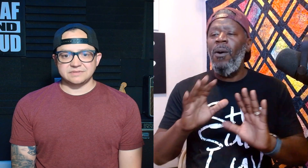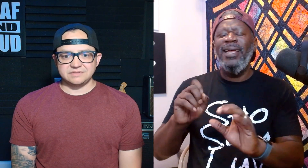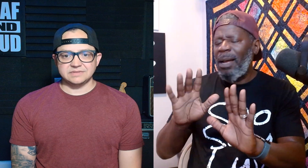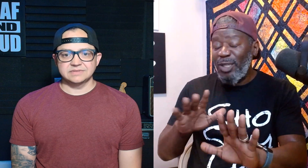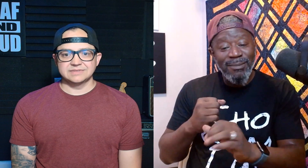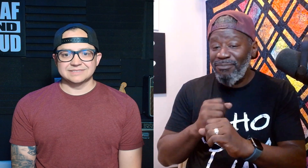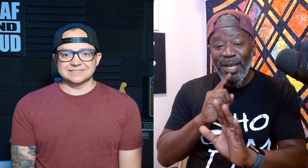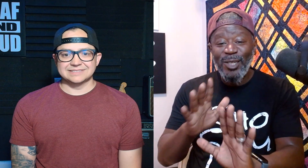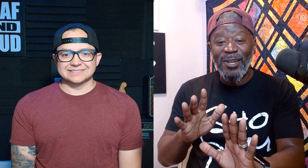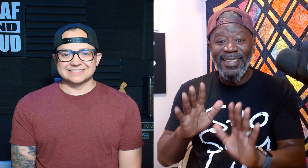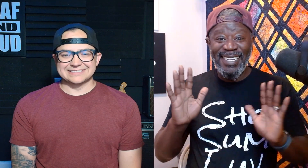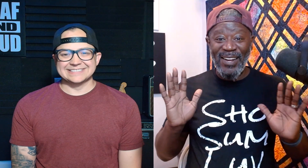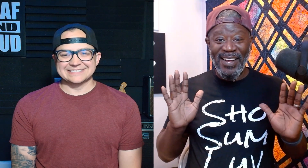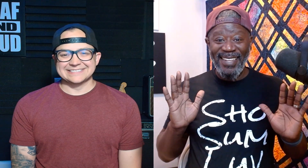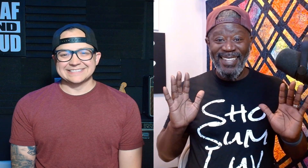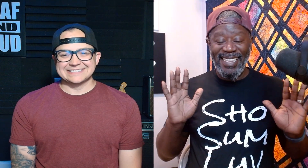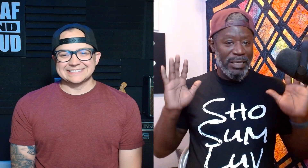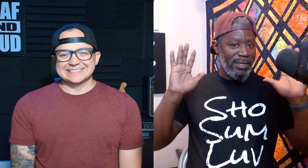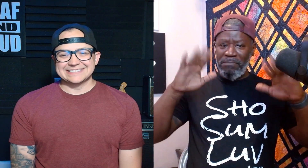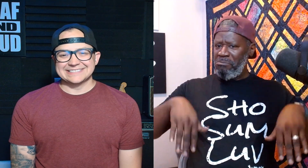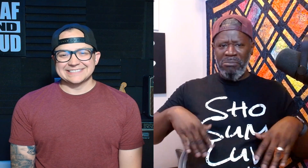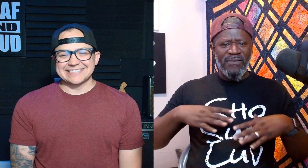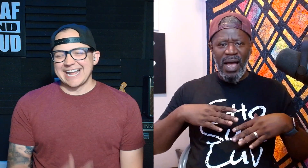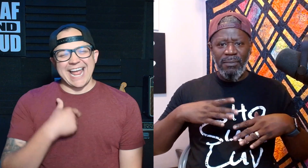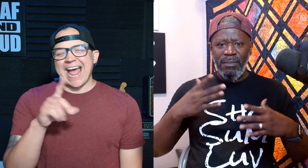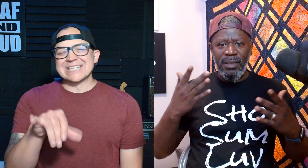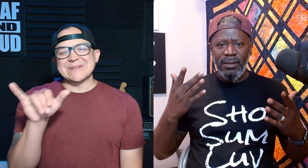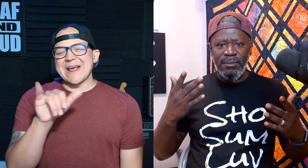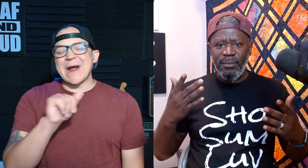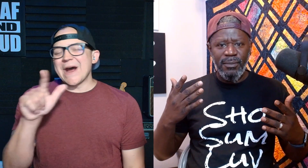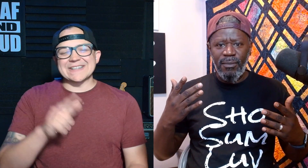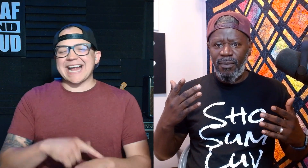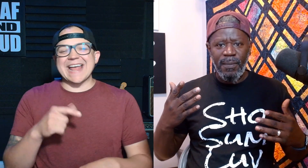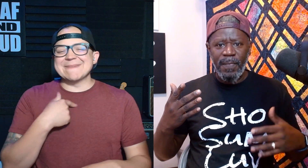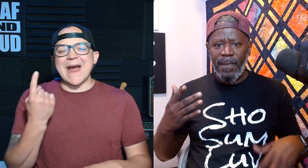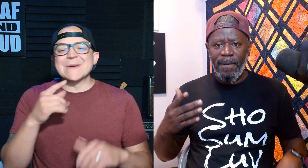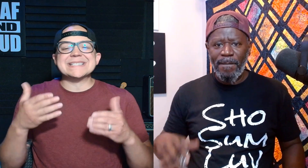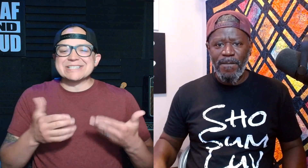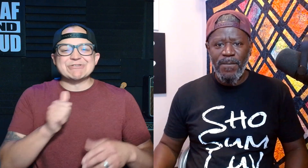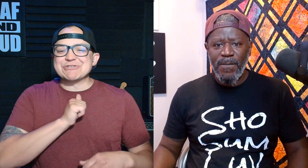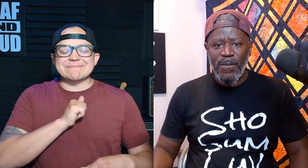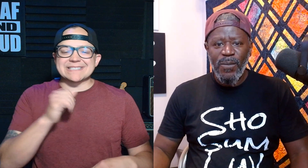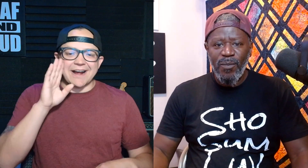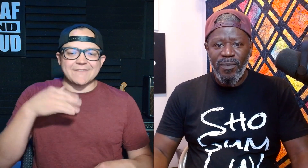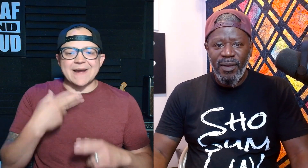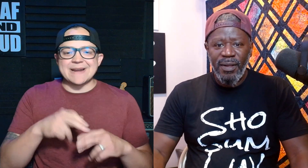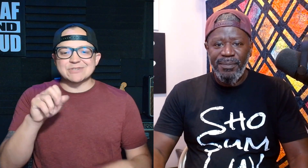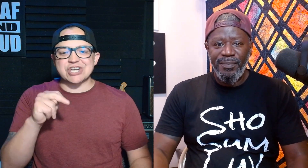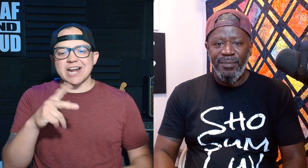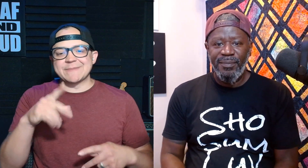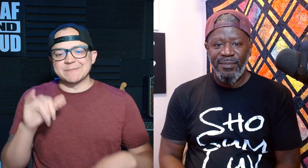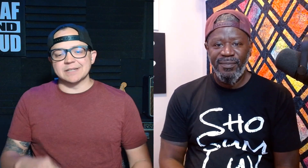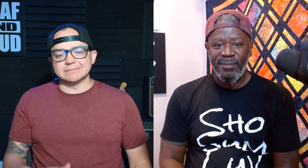I know. Okay, I'm just making sure. That's all. Just fine. I do that all the time. I always introduce myself. Hi, my